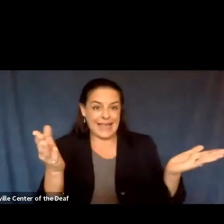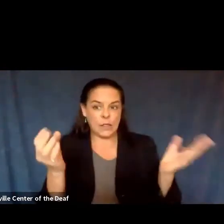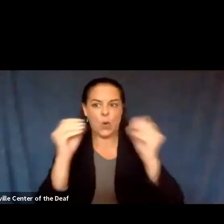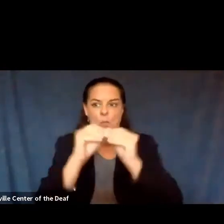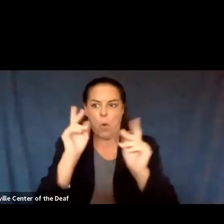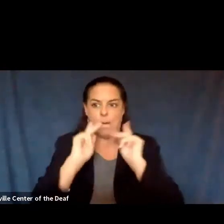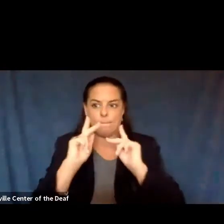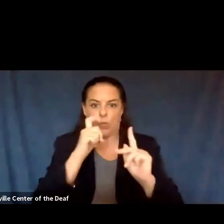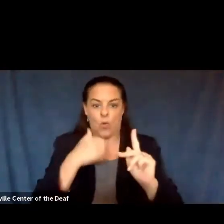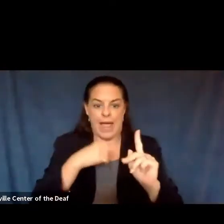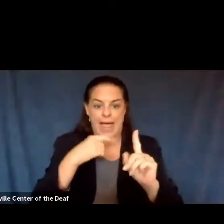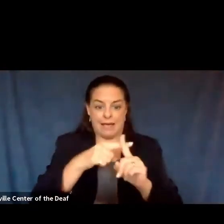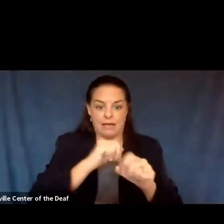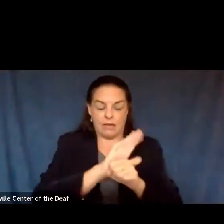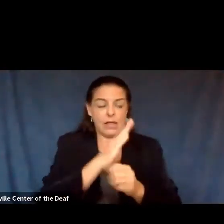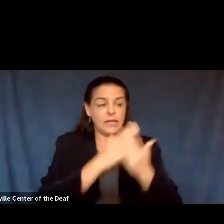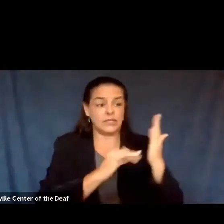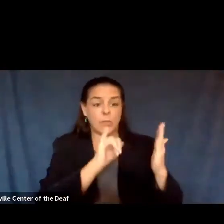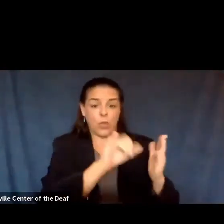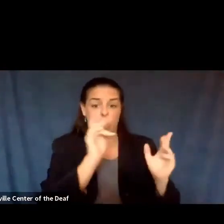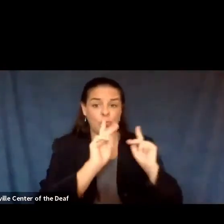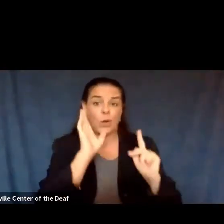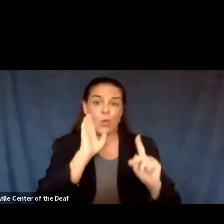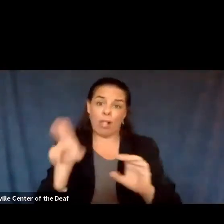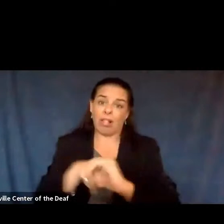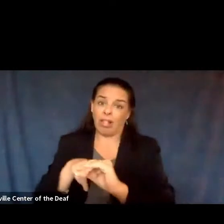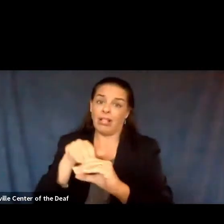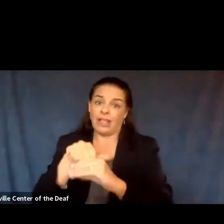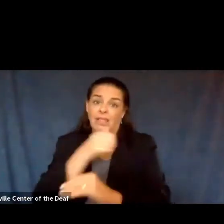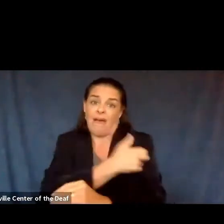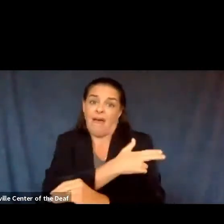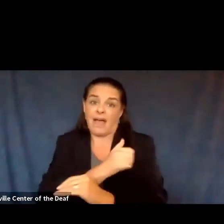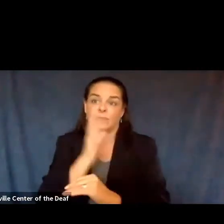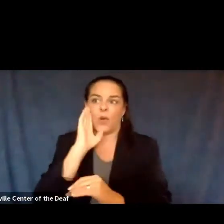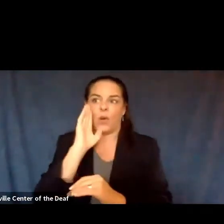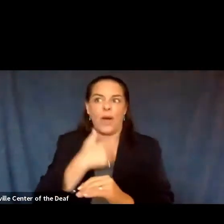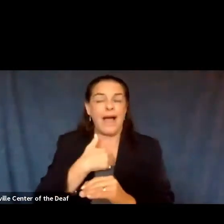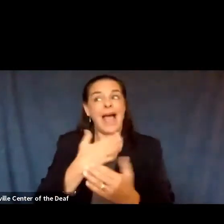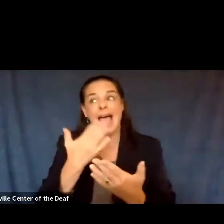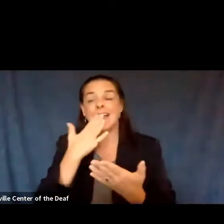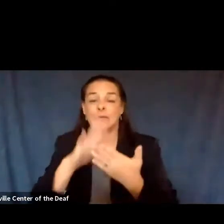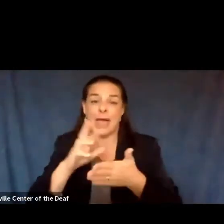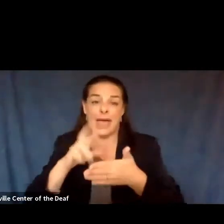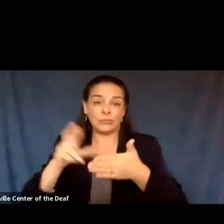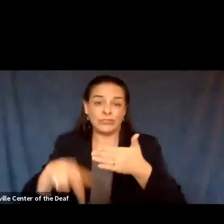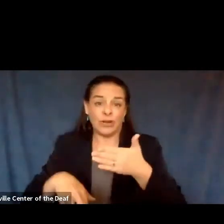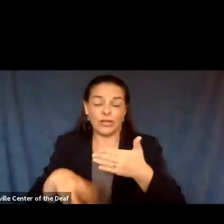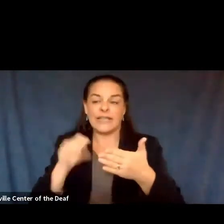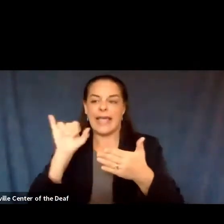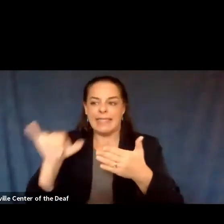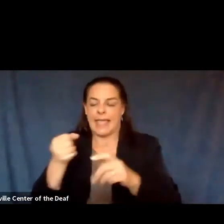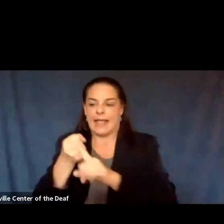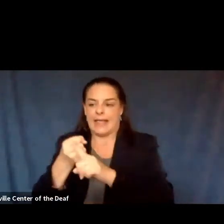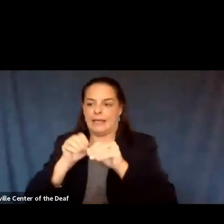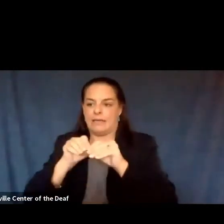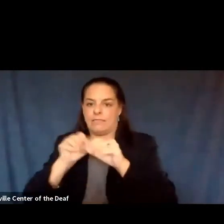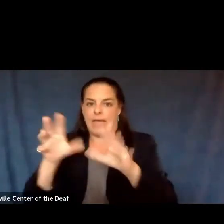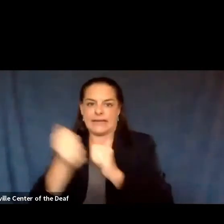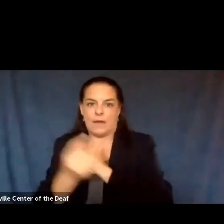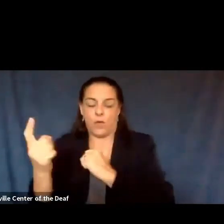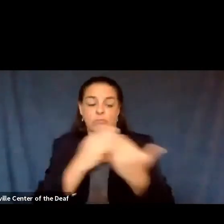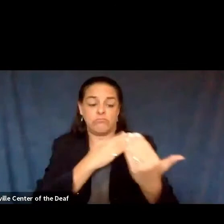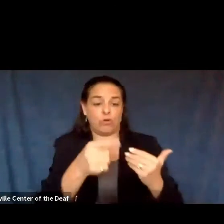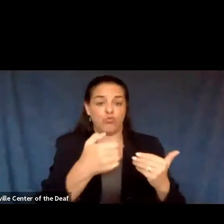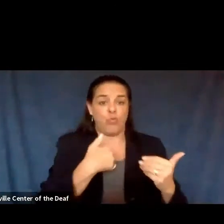then a portion of those people are going to end up in the hospital and they're going to have negative consequences. And that has impact for everybody, whether you have COVID or